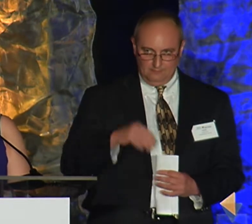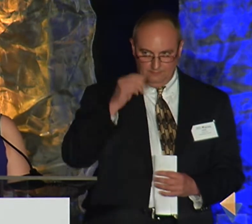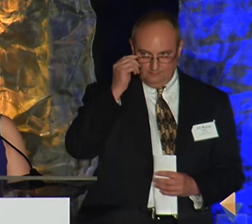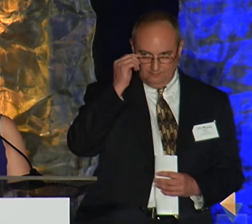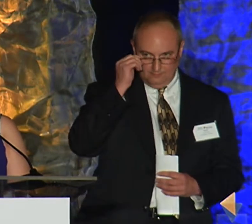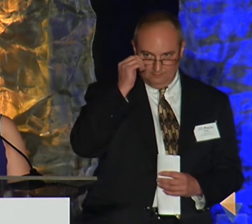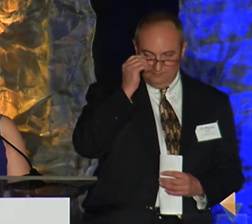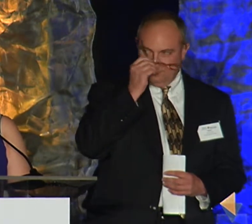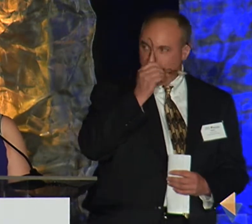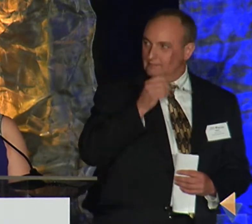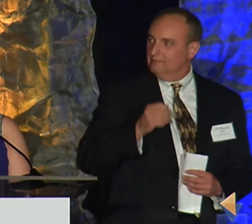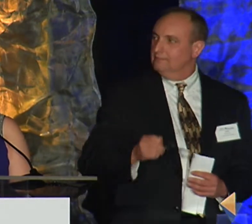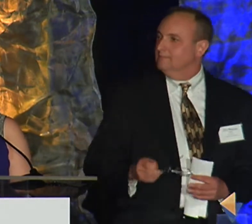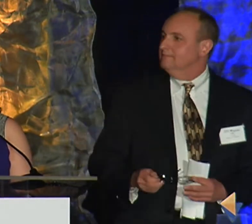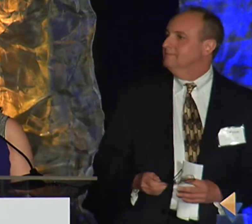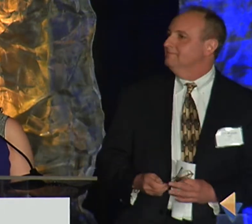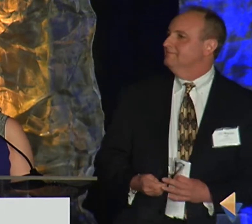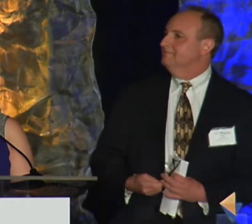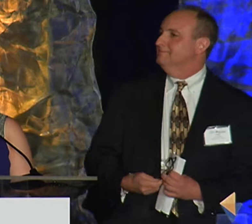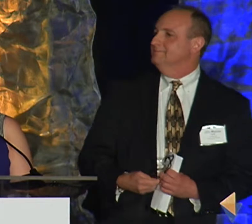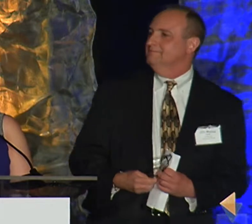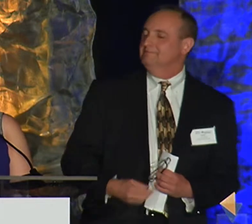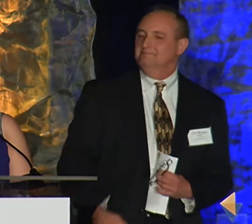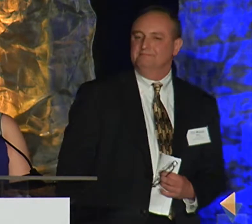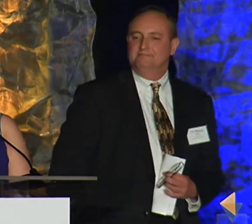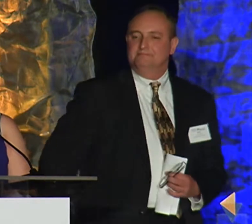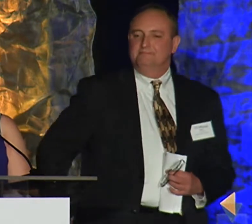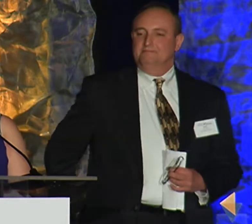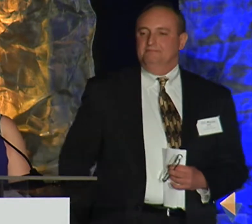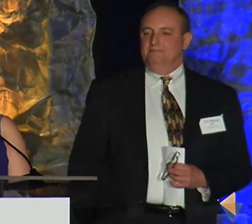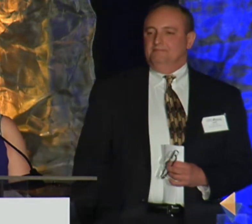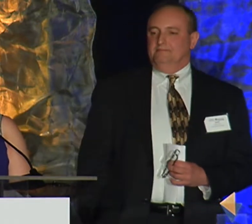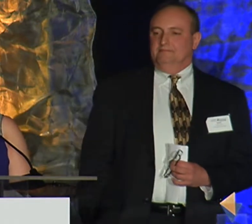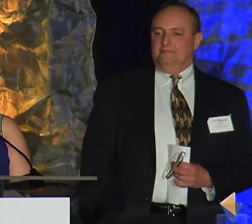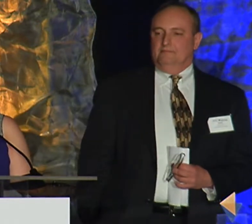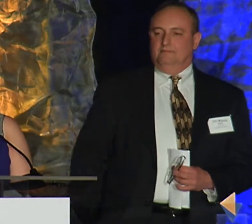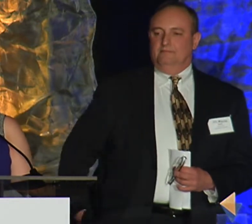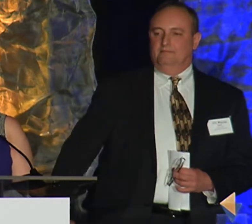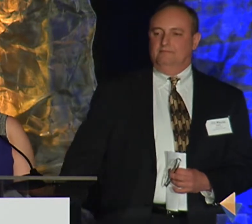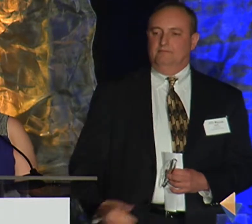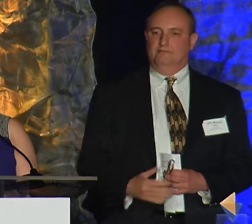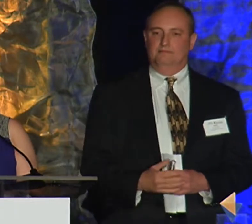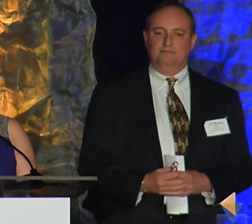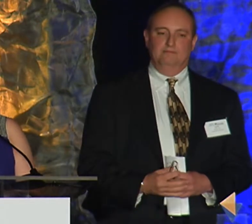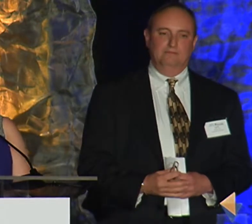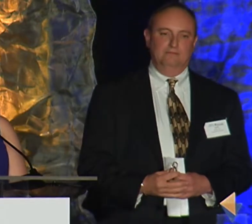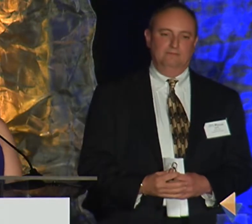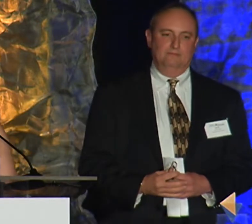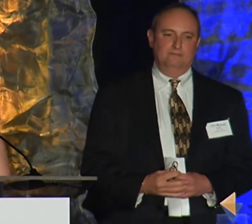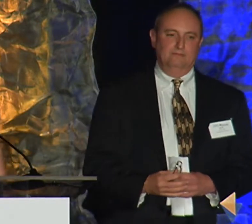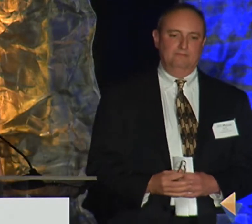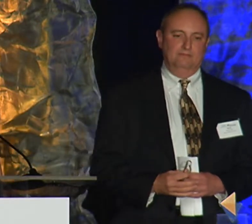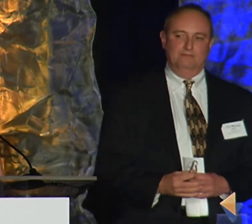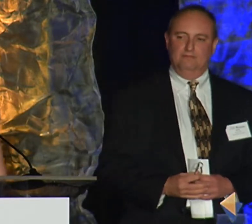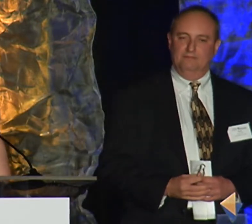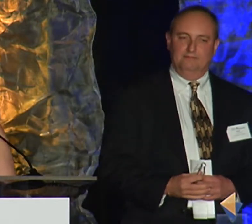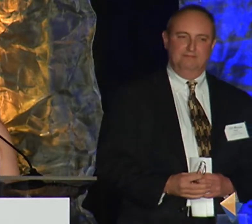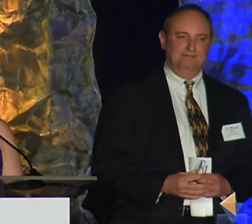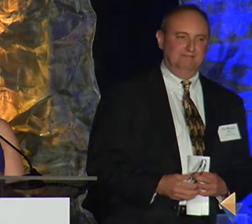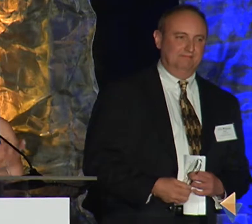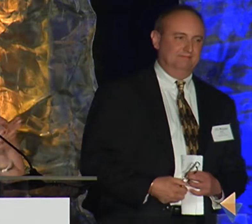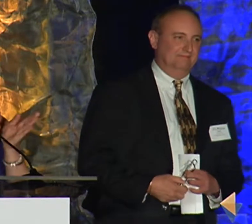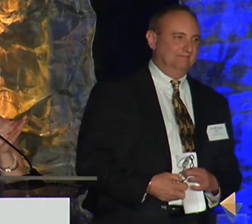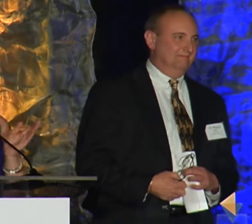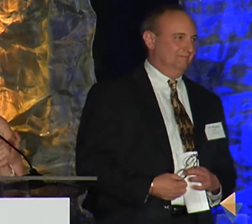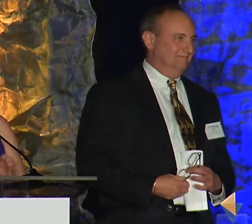year, and we want to make sure that we acknowledge them. We have a platinum sponsor this year, JP Morgan Chase & Company. Thank you so